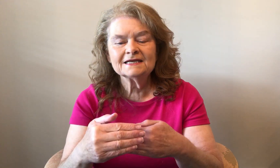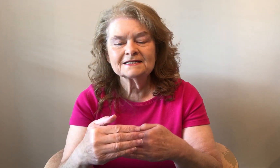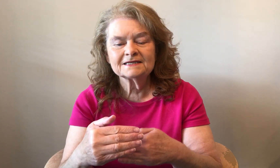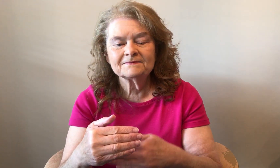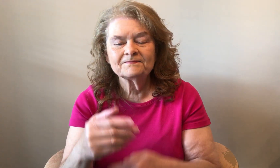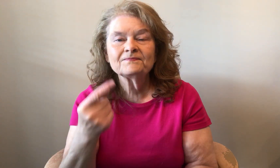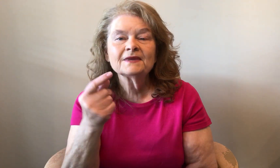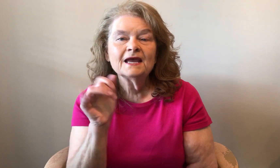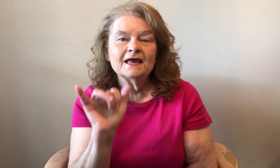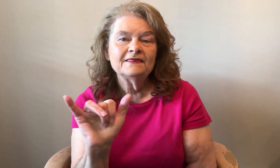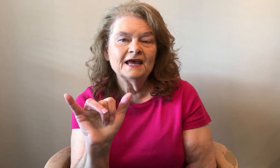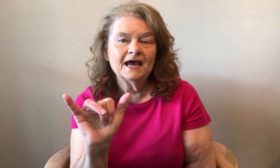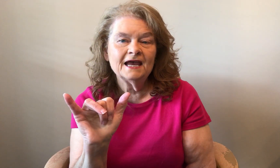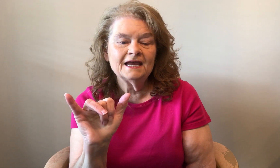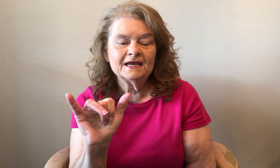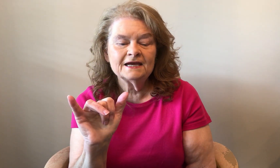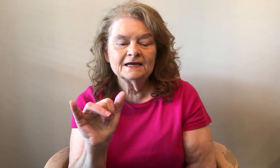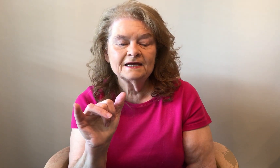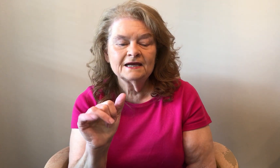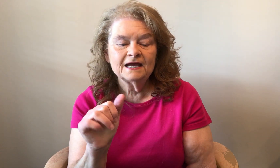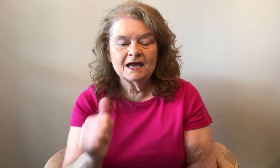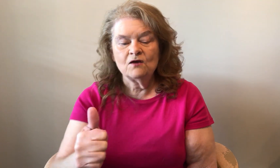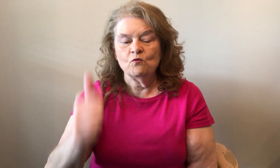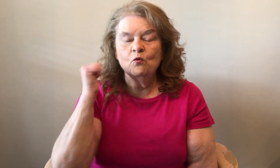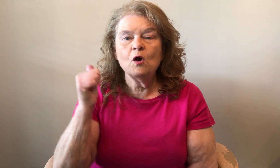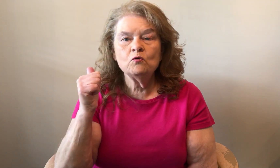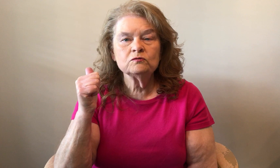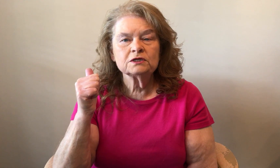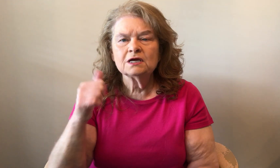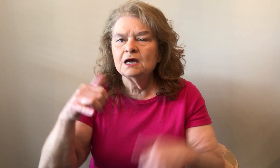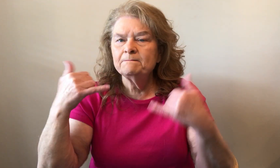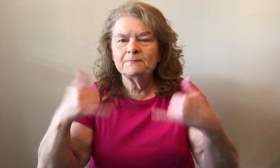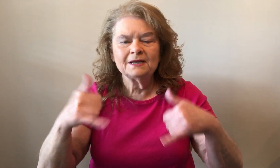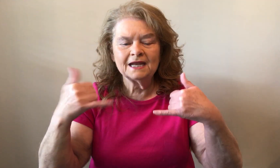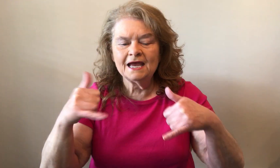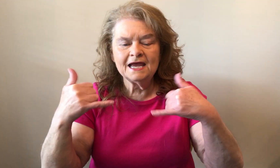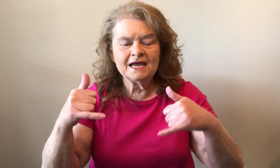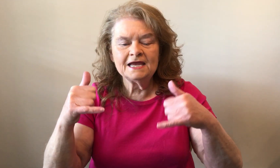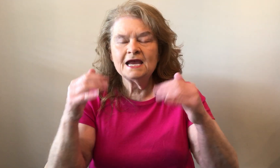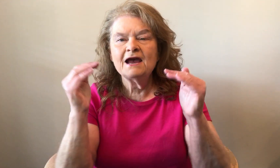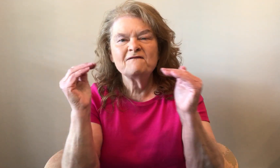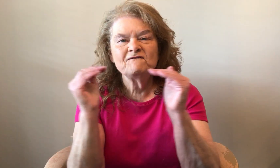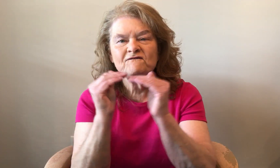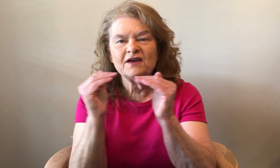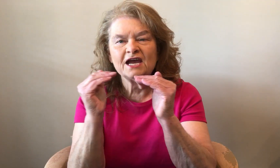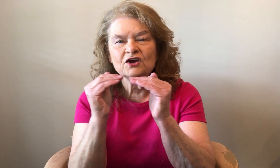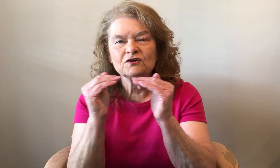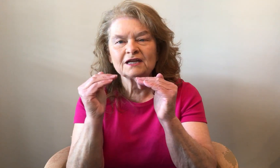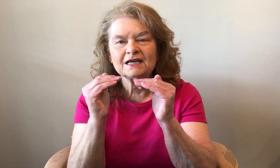Next. They won't play fairly.